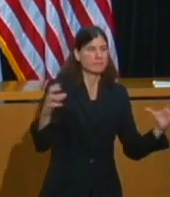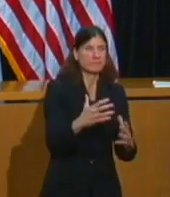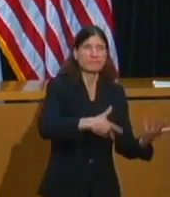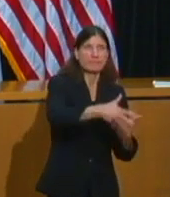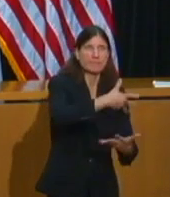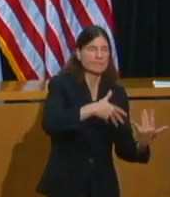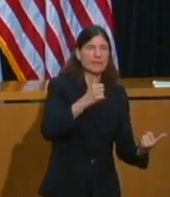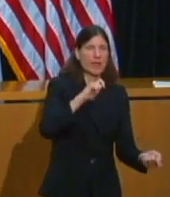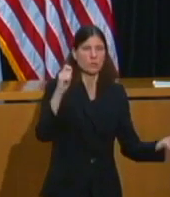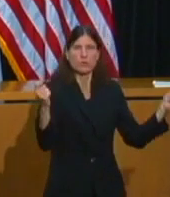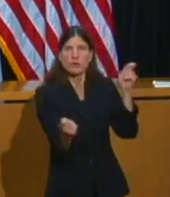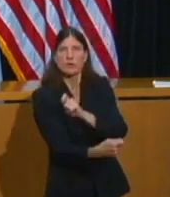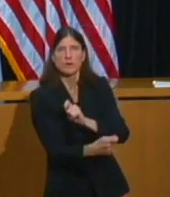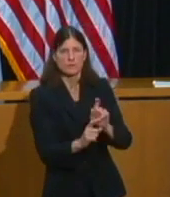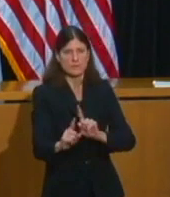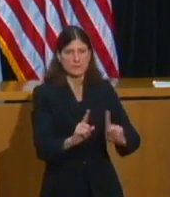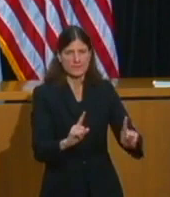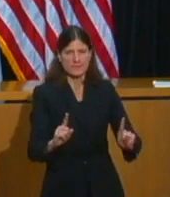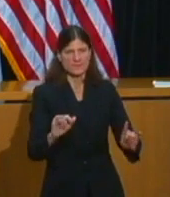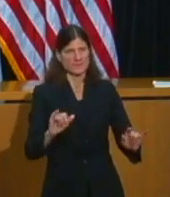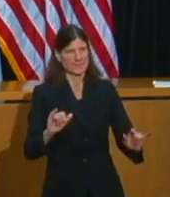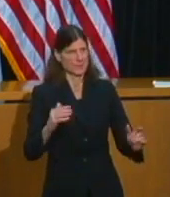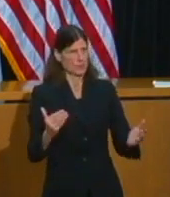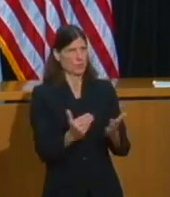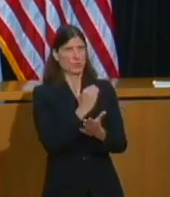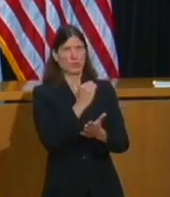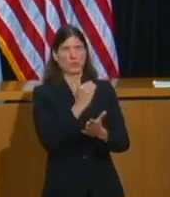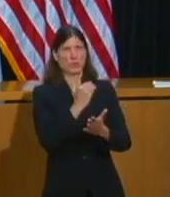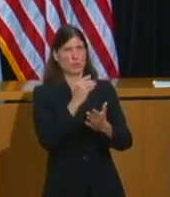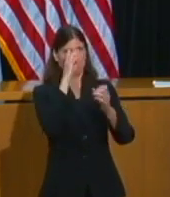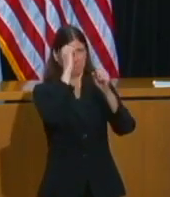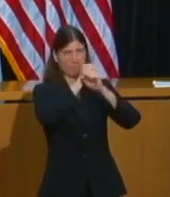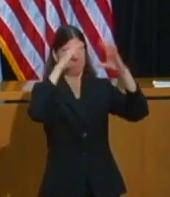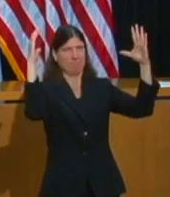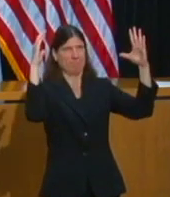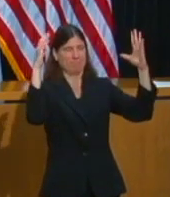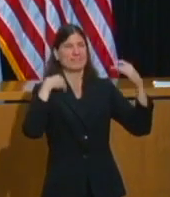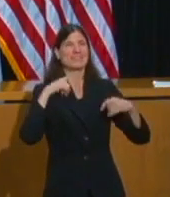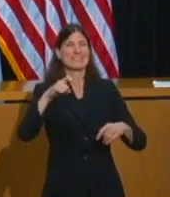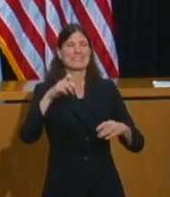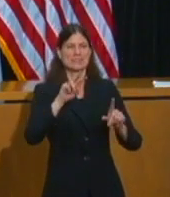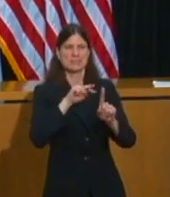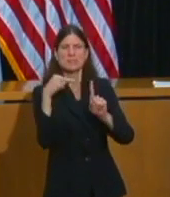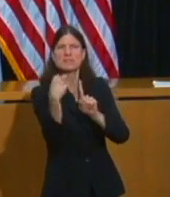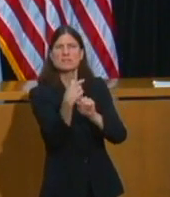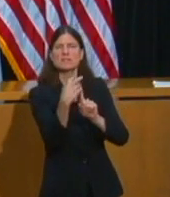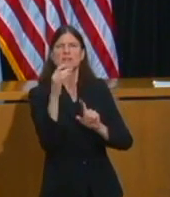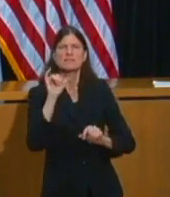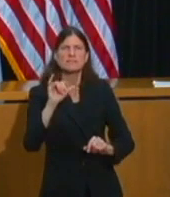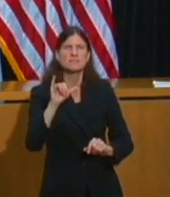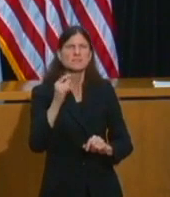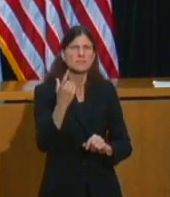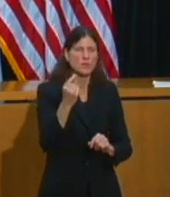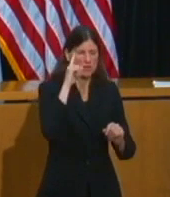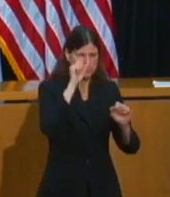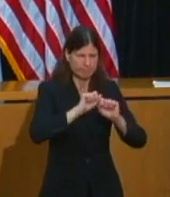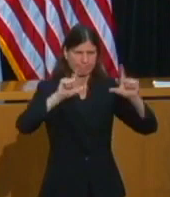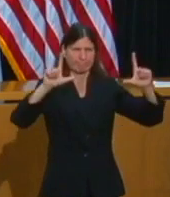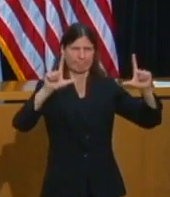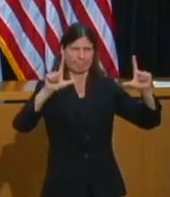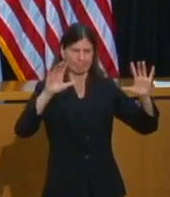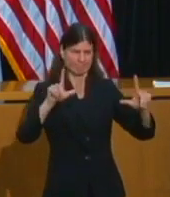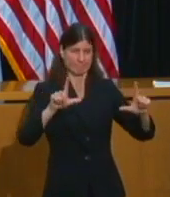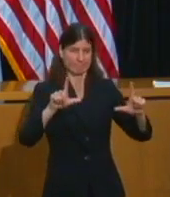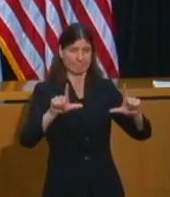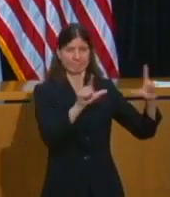none of us knew we confronted a few months ago. This experience of thinking and engaging differently will serve the department and the